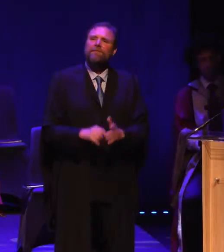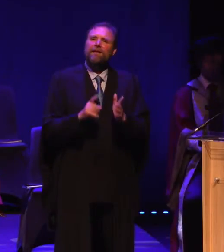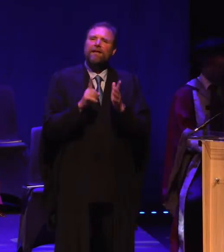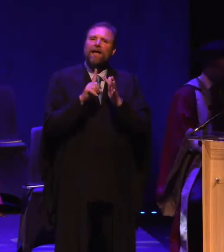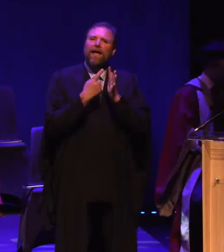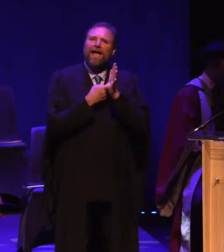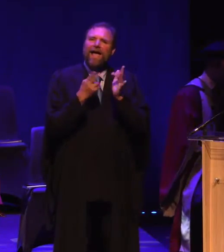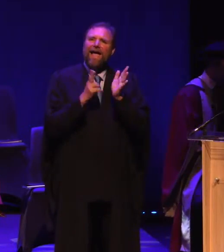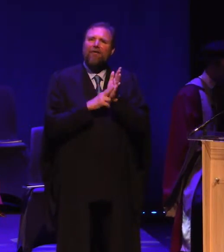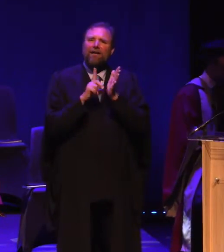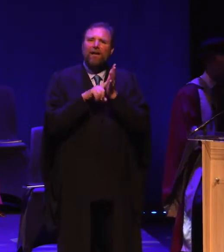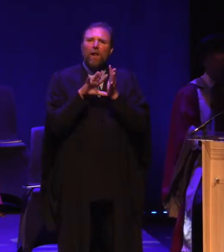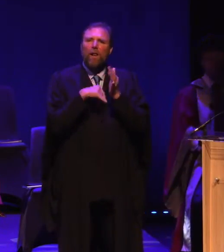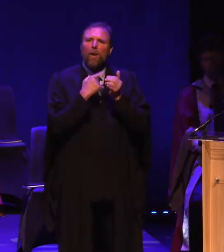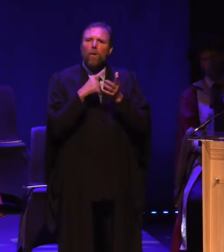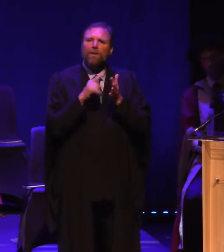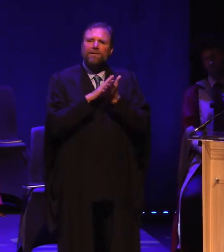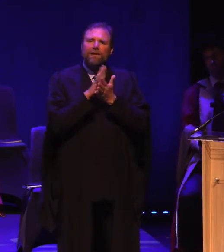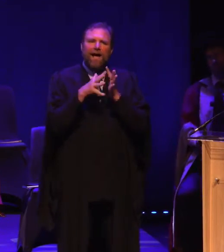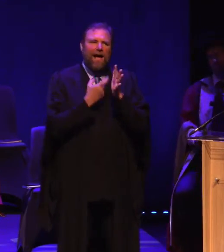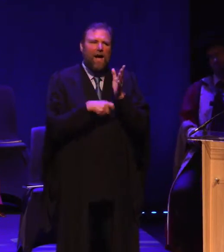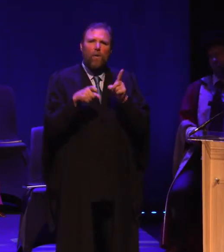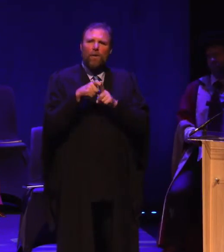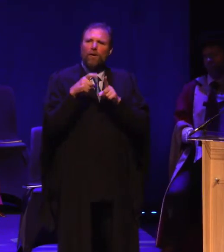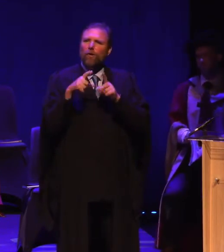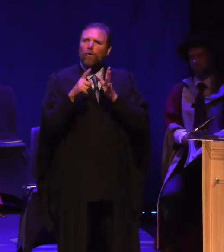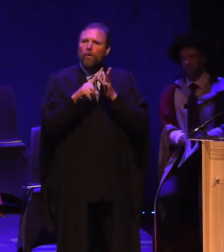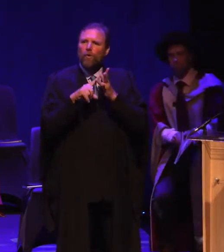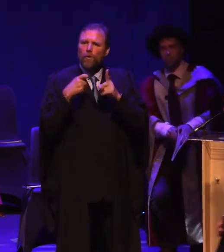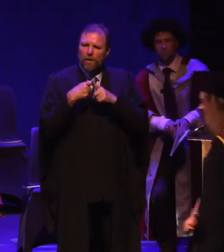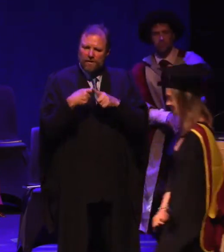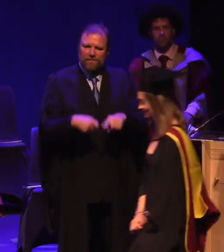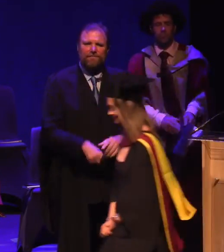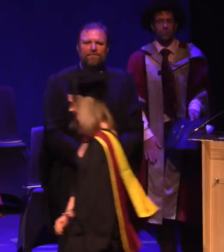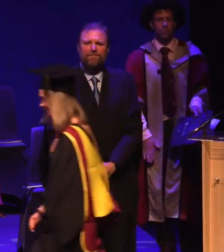Erin Louise Howard Cook.